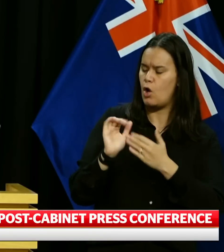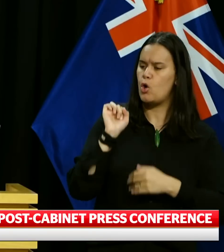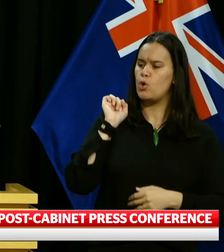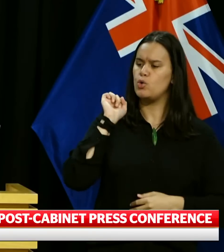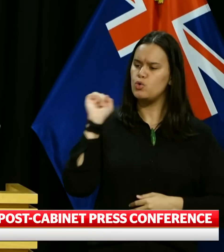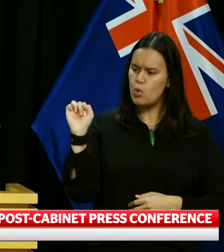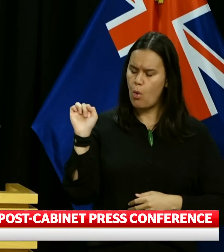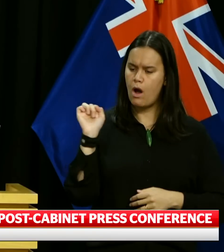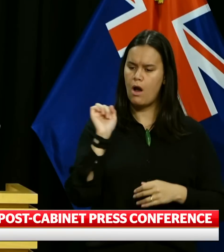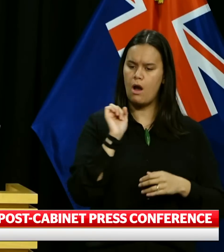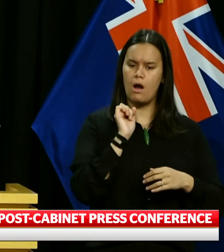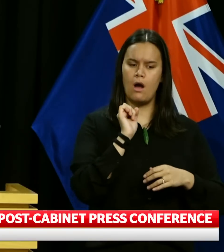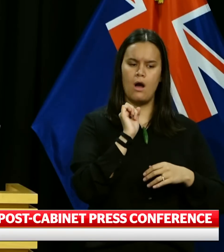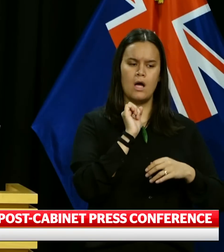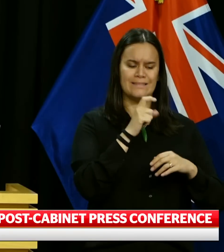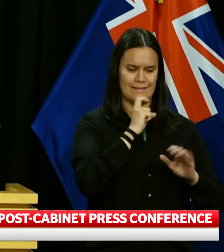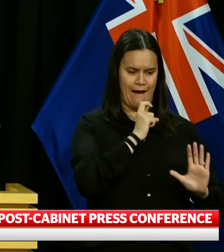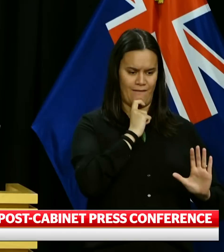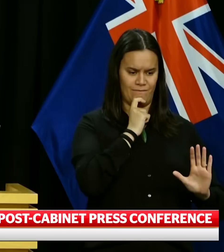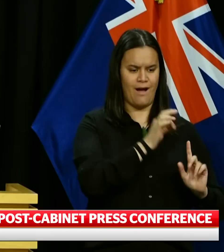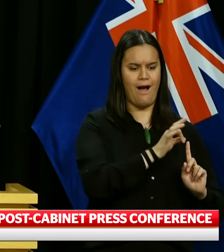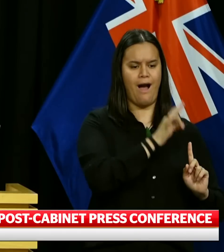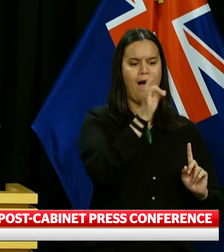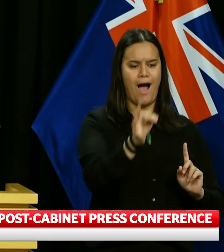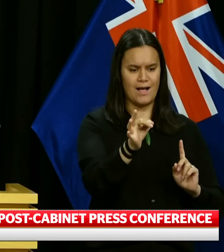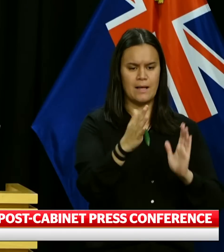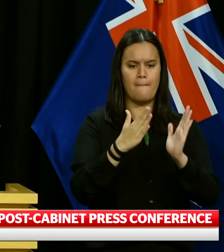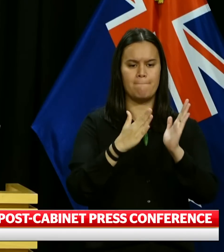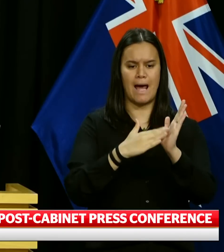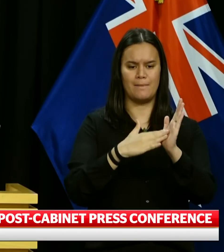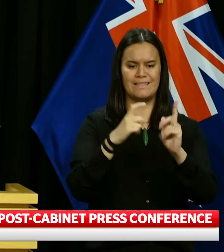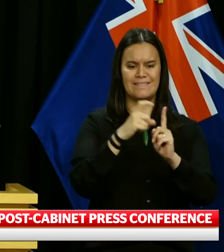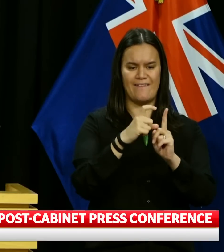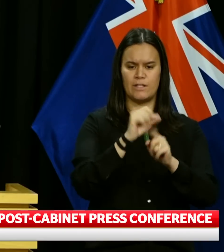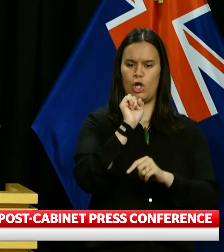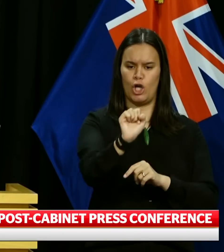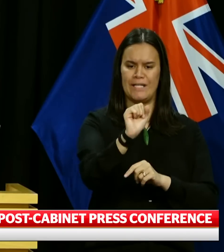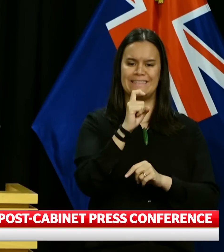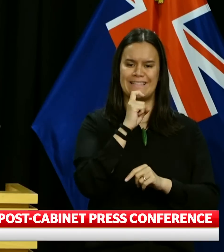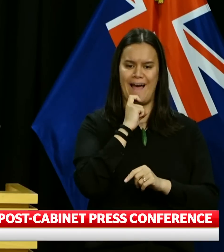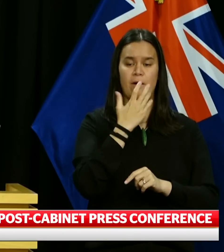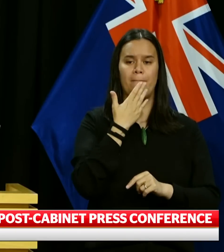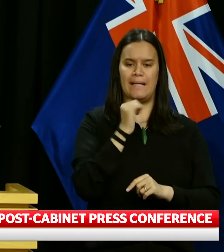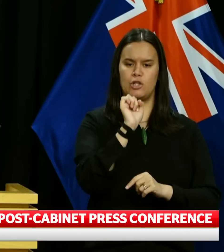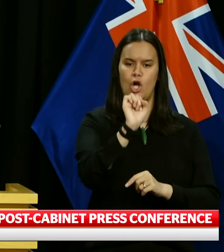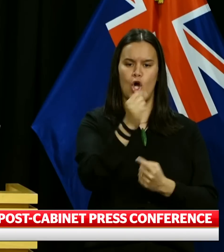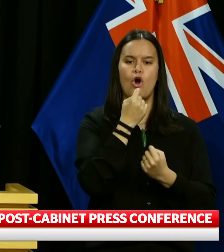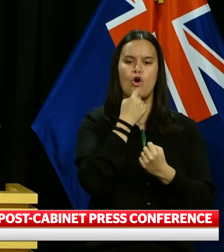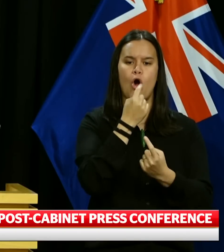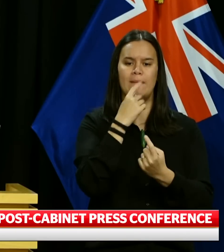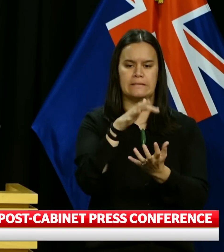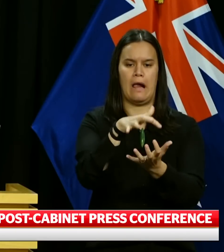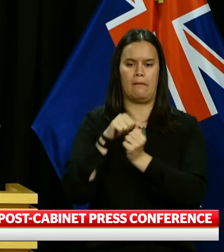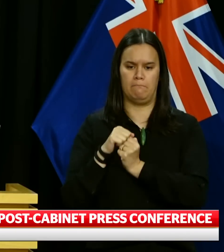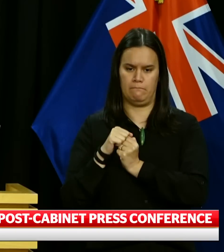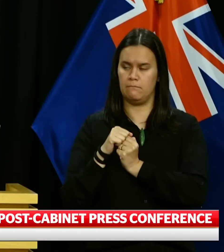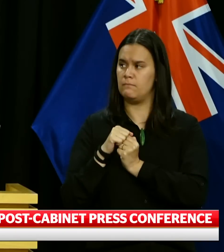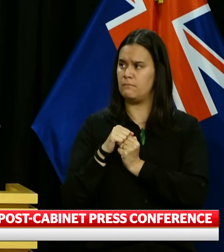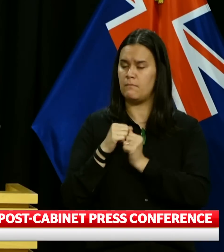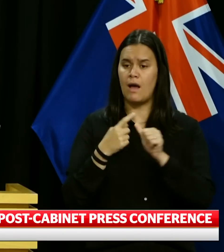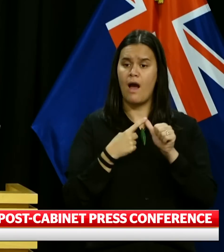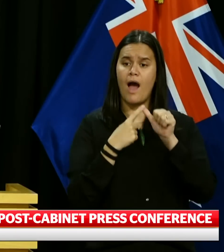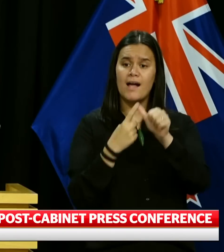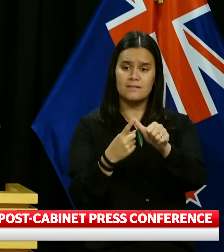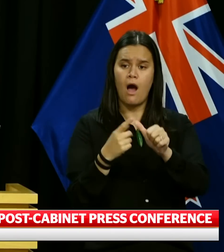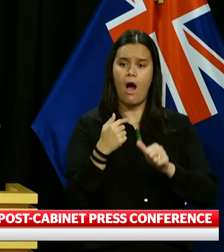asked Marama Davidson's officials to walk back the comments. That's what happened. I asked, through my office, made it clear to